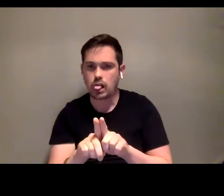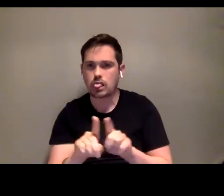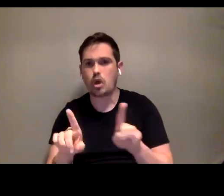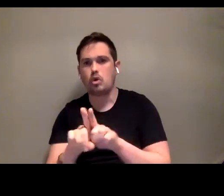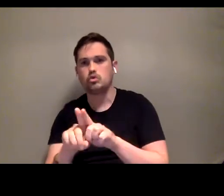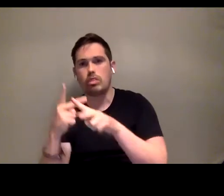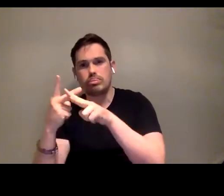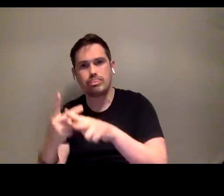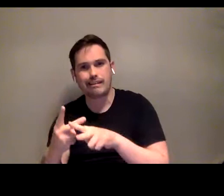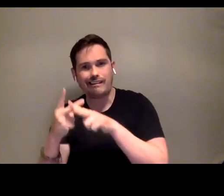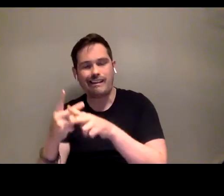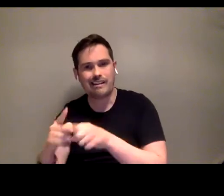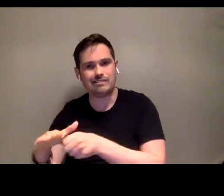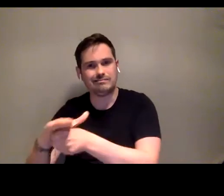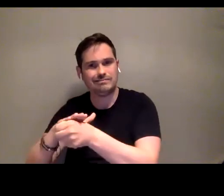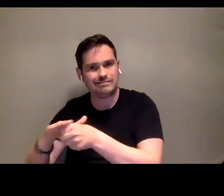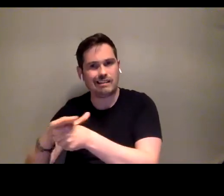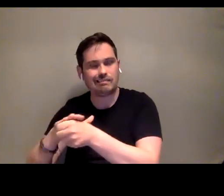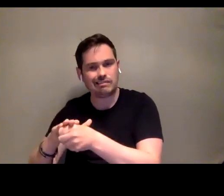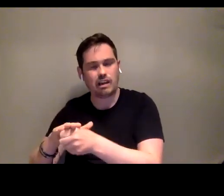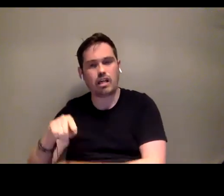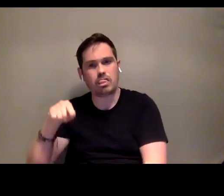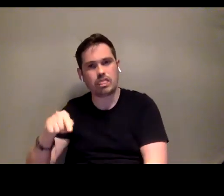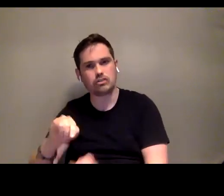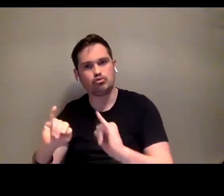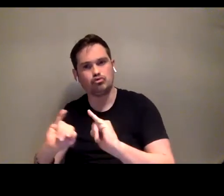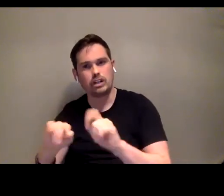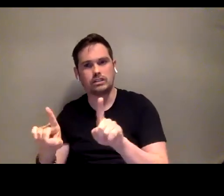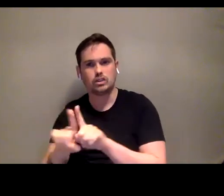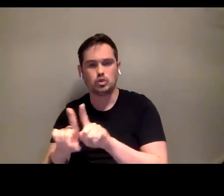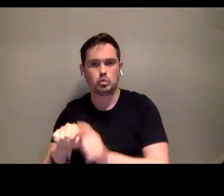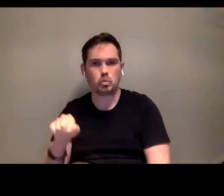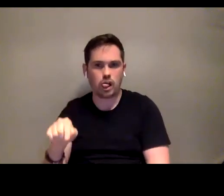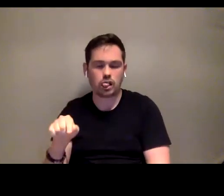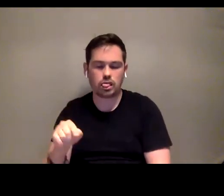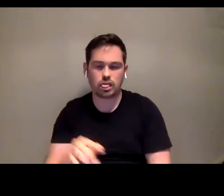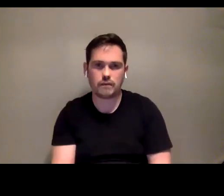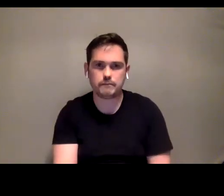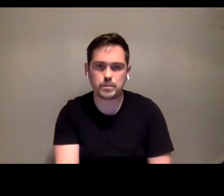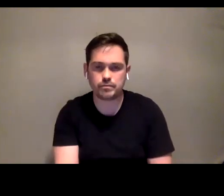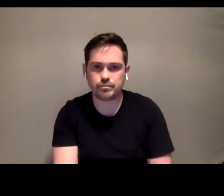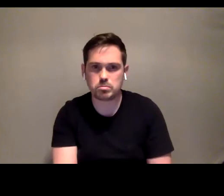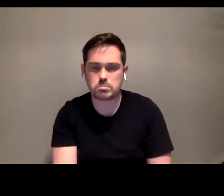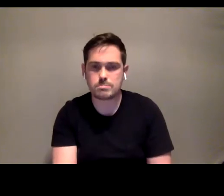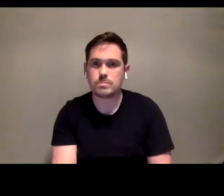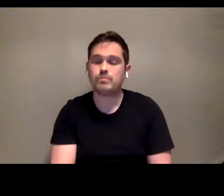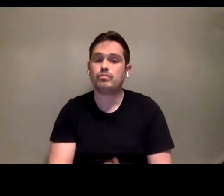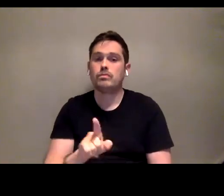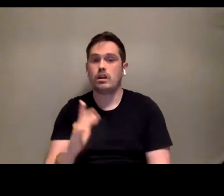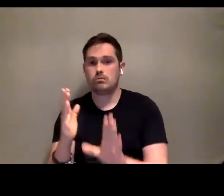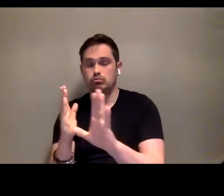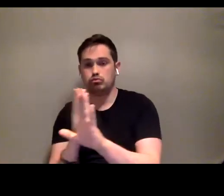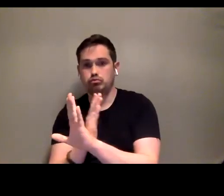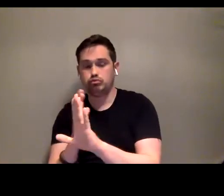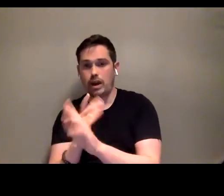And if the pandemic has shown us nothing else, it's that a kind of privately run care system